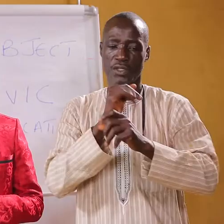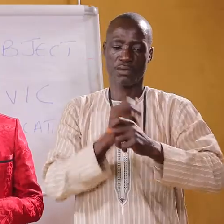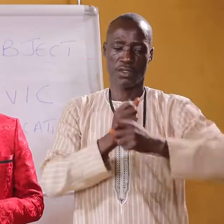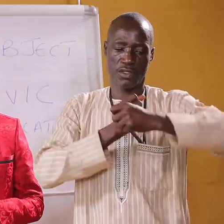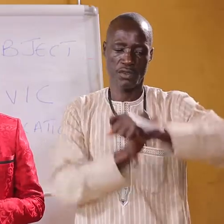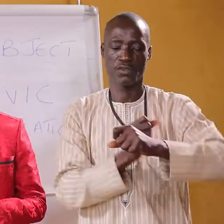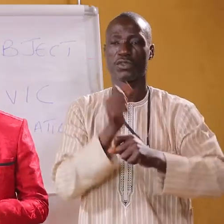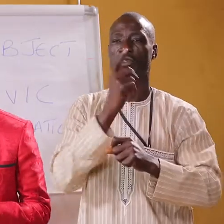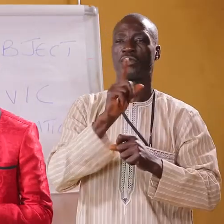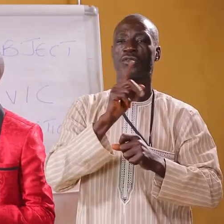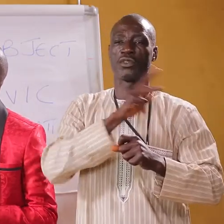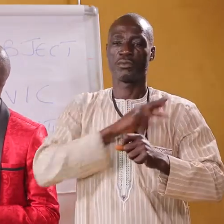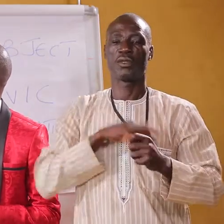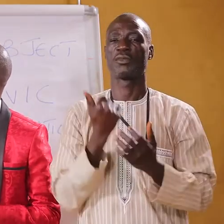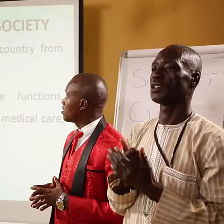their members.